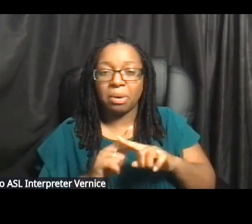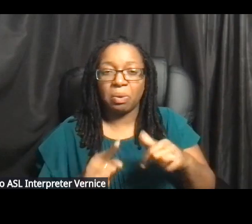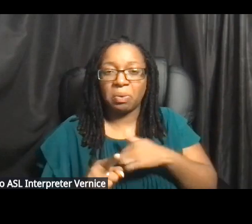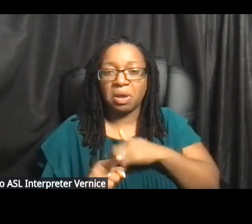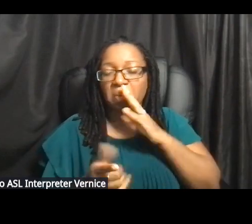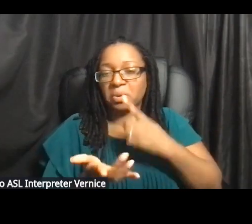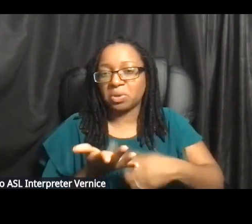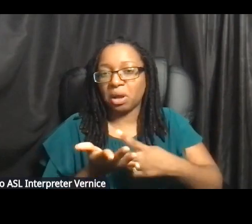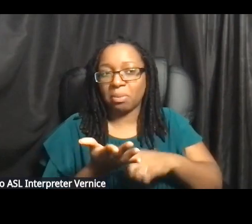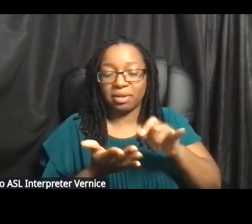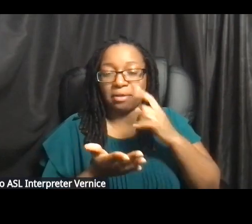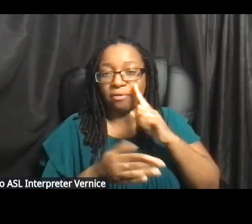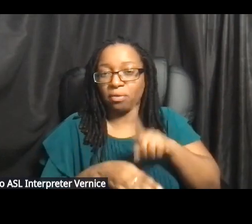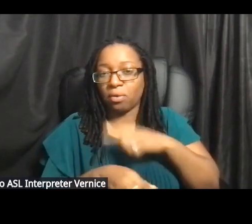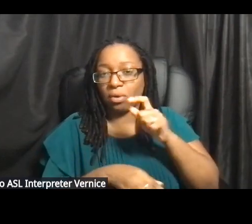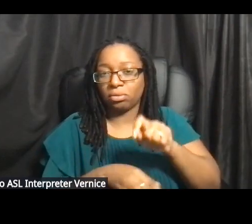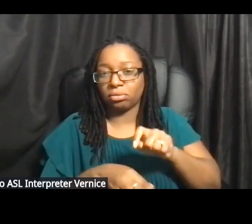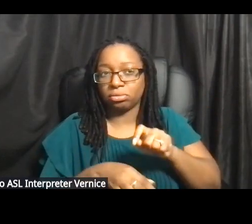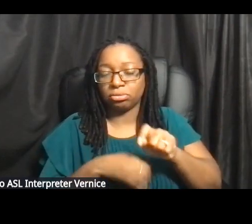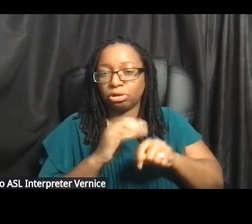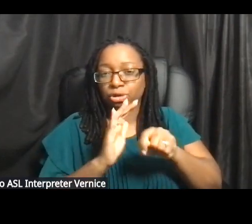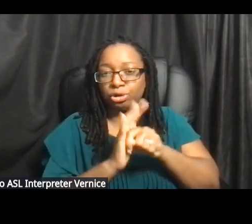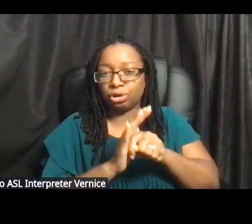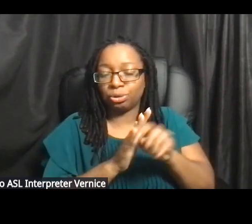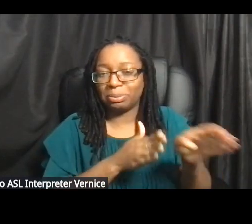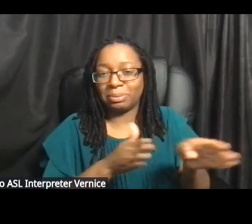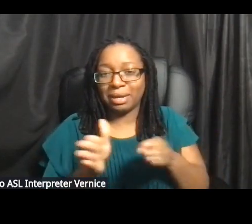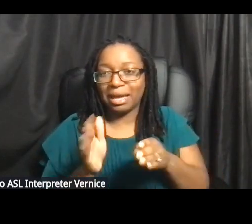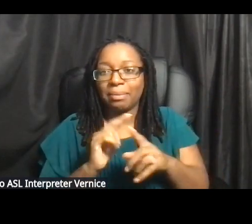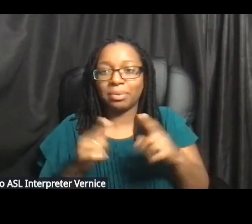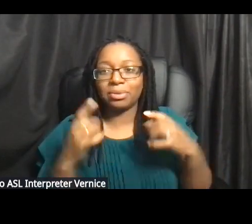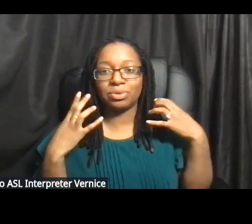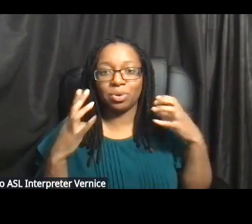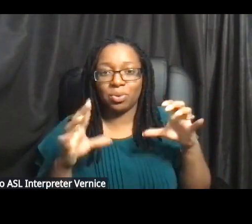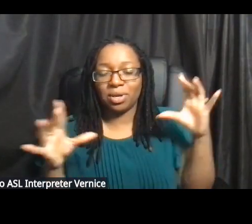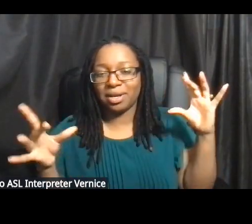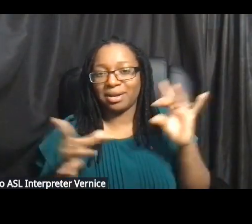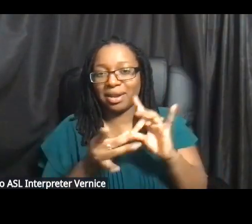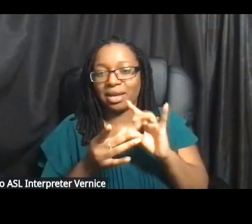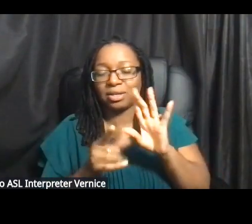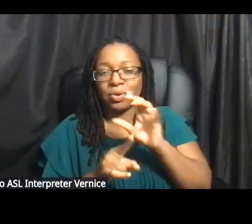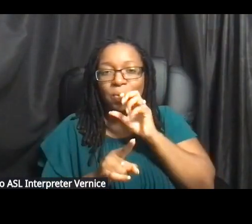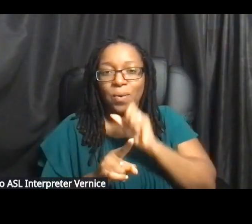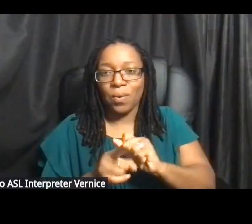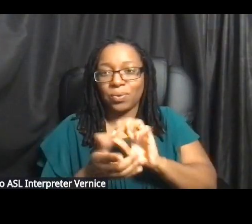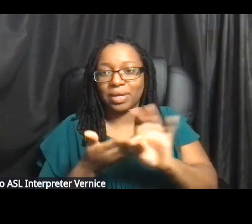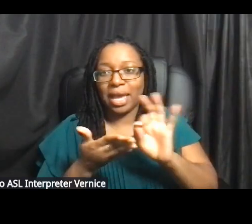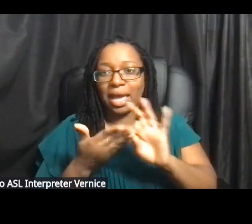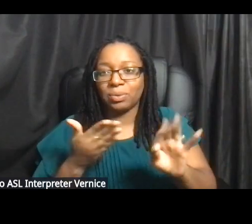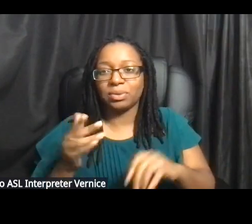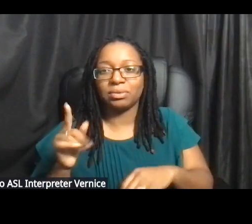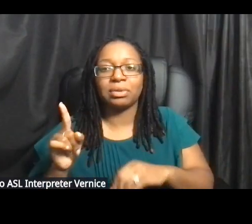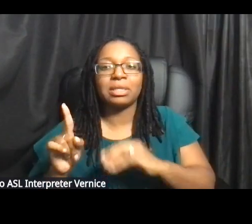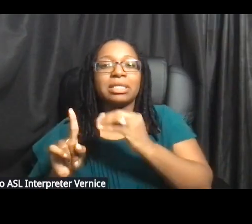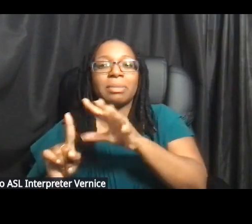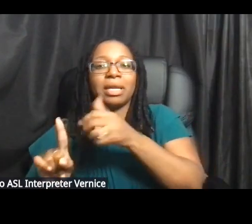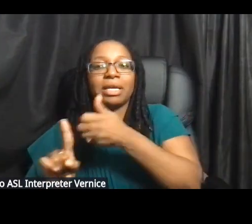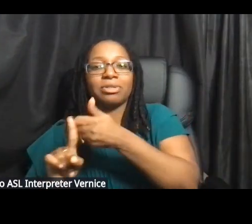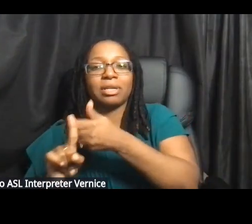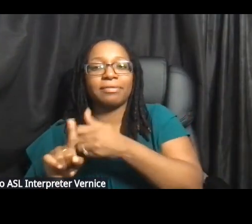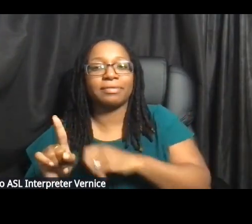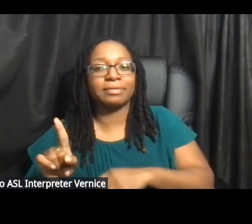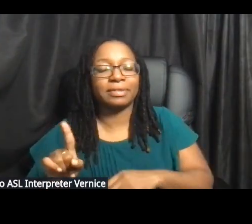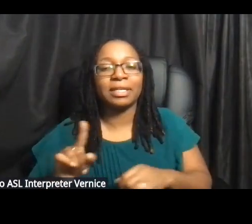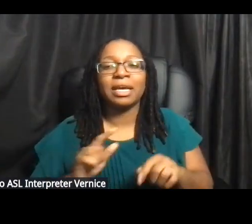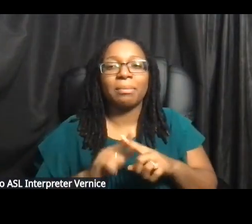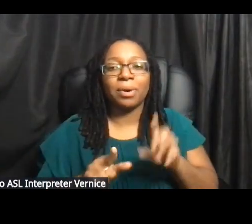You can use that to sign up for things that you don't want connected back to your main account. You could also generate email aliases using your password manager and then have them forwarded